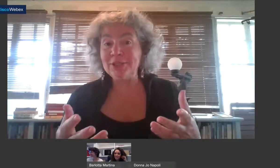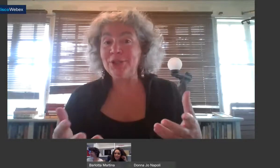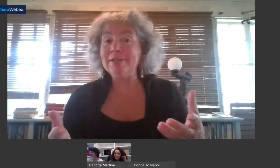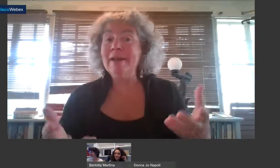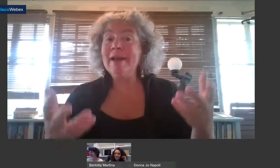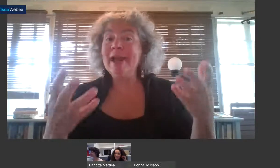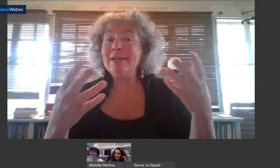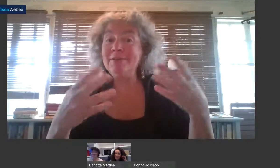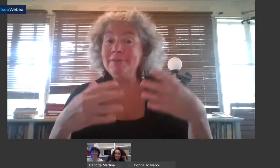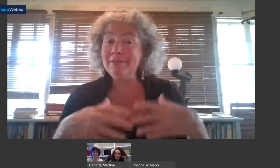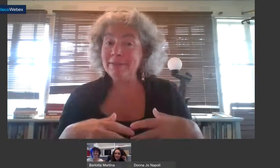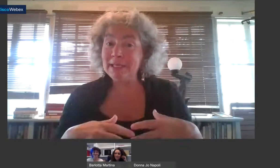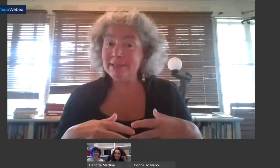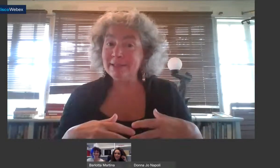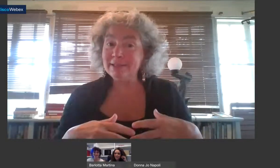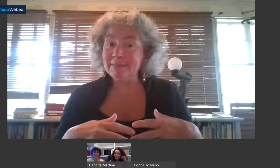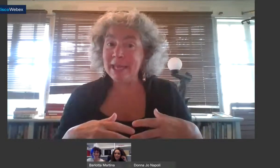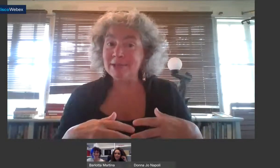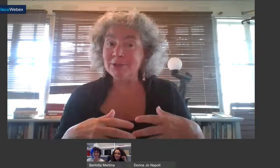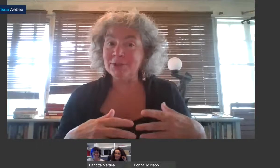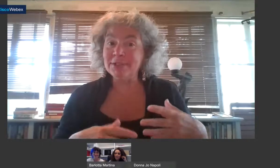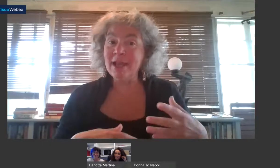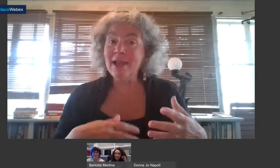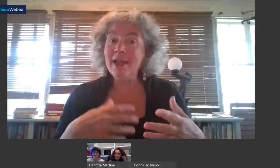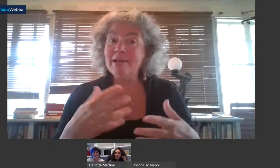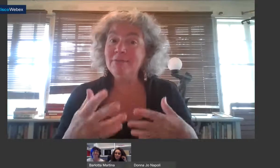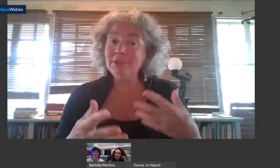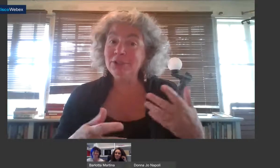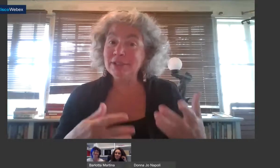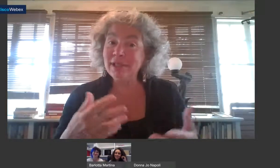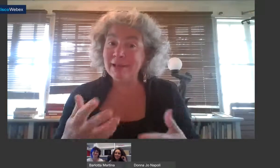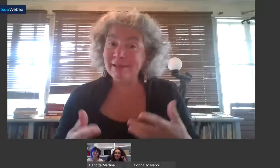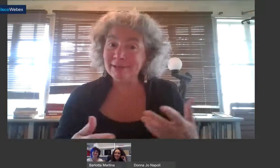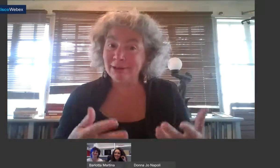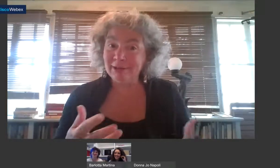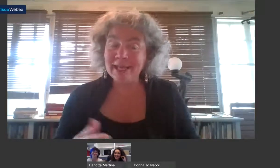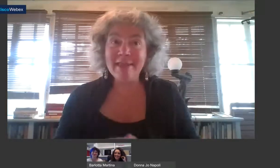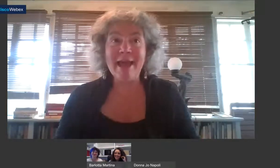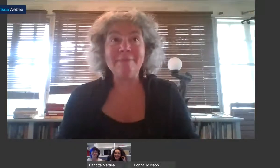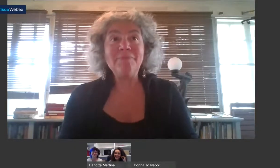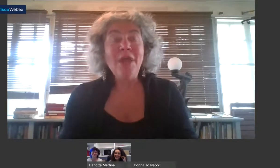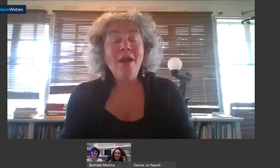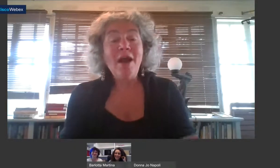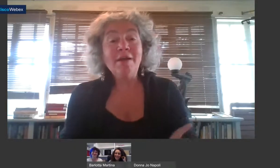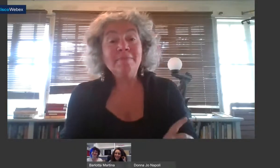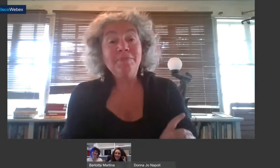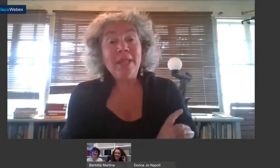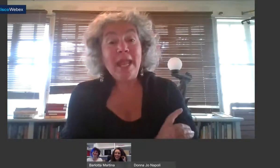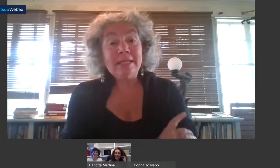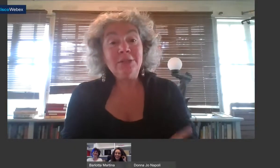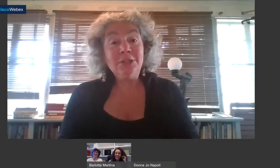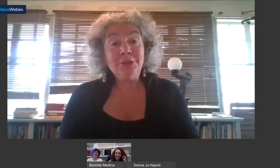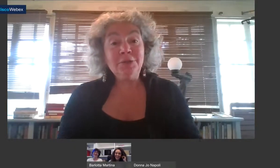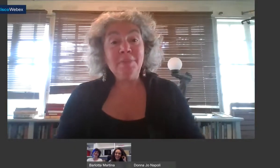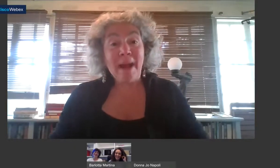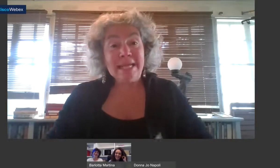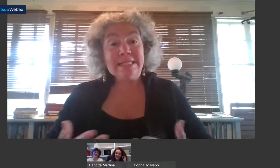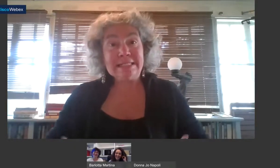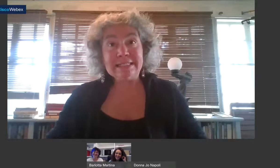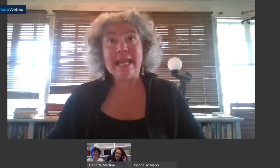question and you've given me some answers, and we'll just kind of go like that. And you might